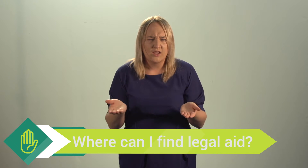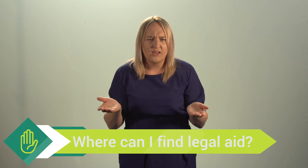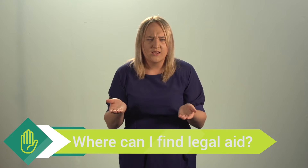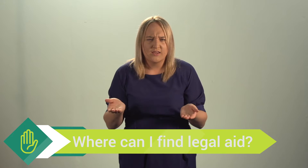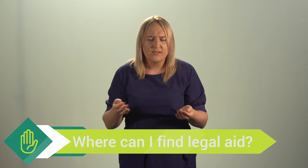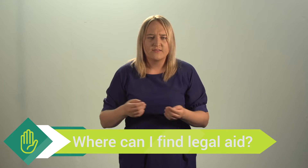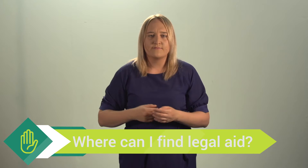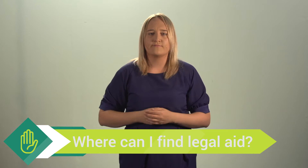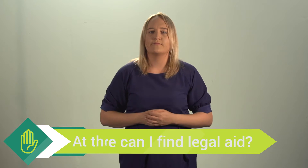aid?